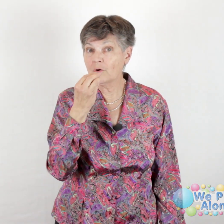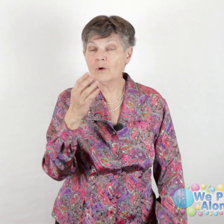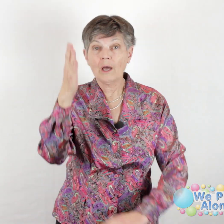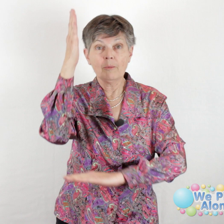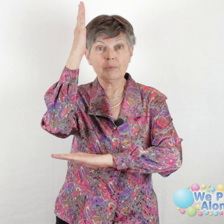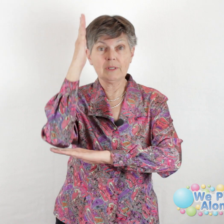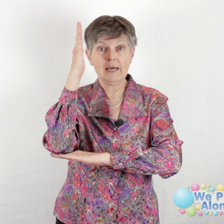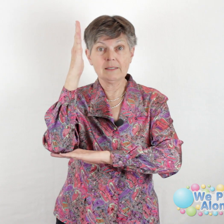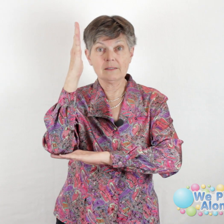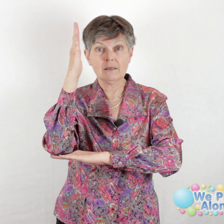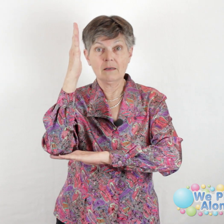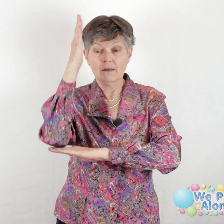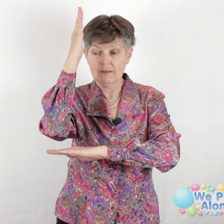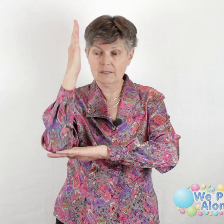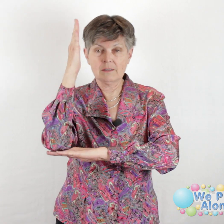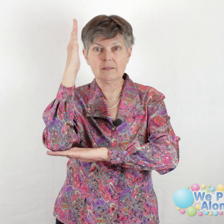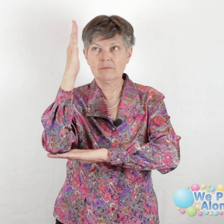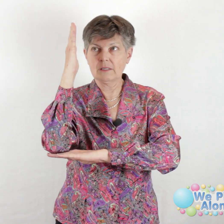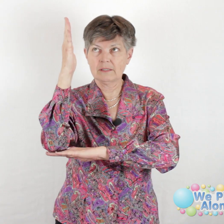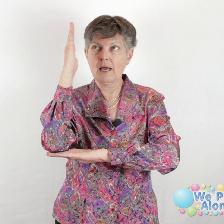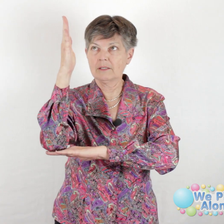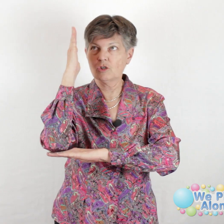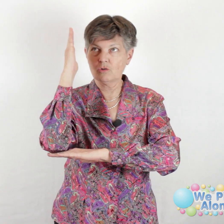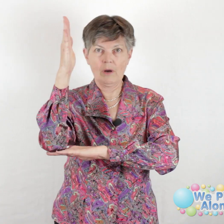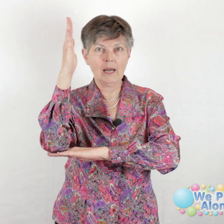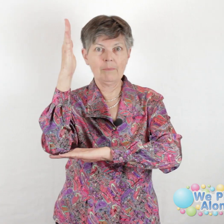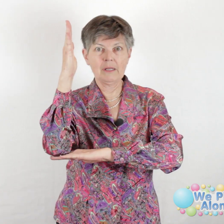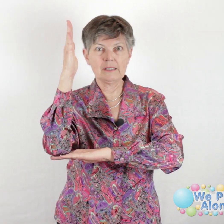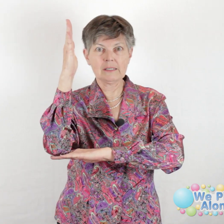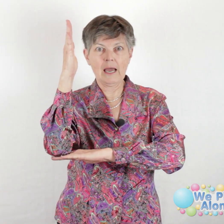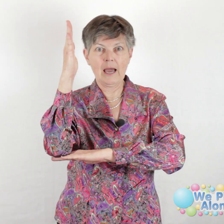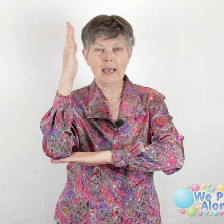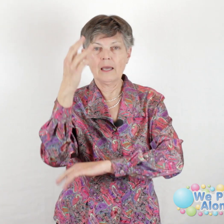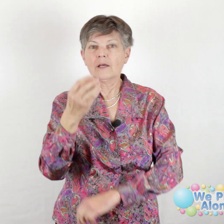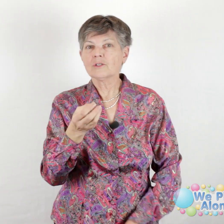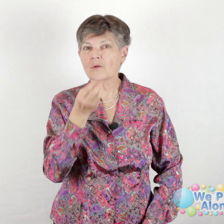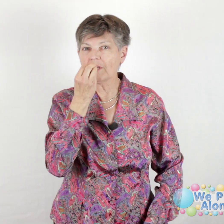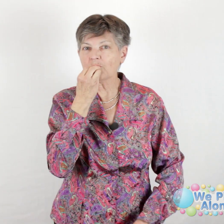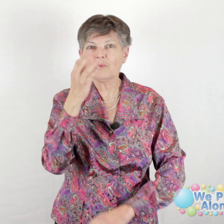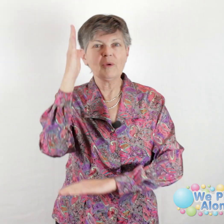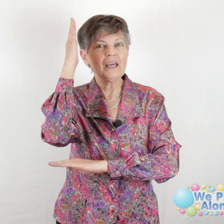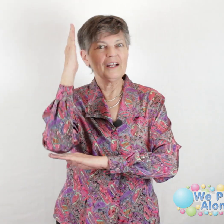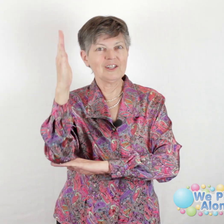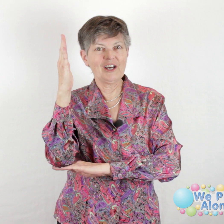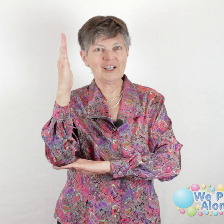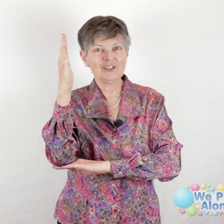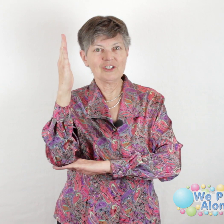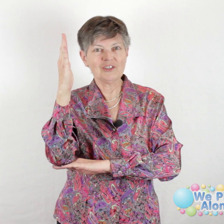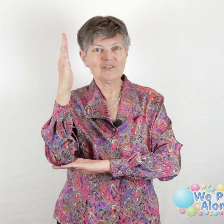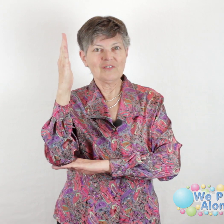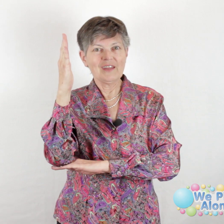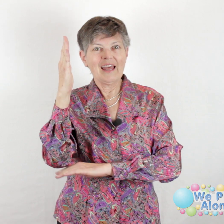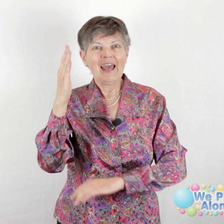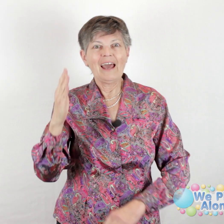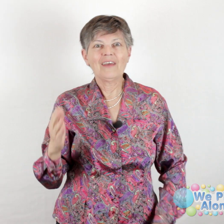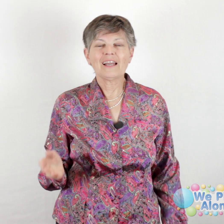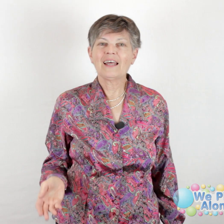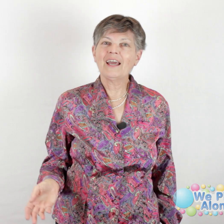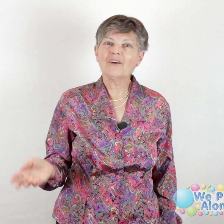food plus, this is the sun straight up in the sky. So this would be lunch. And then later